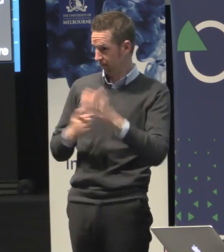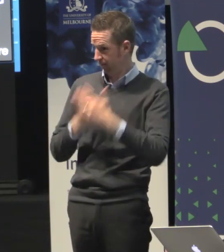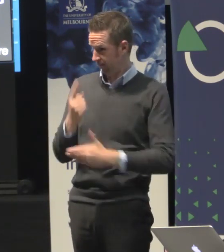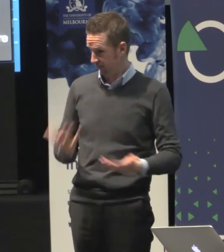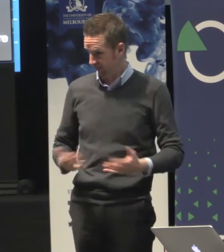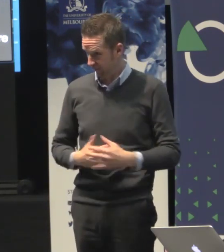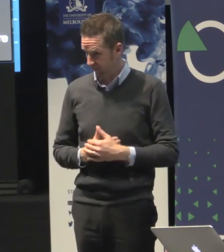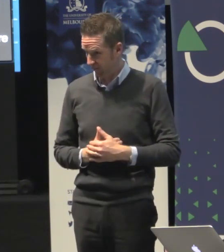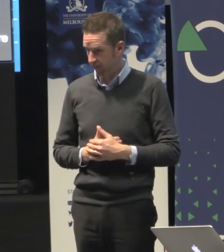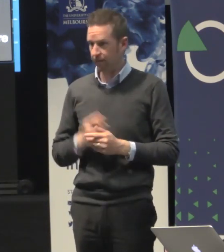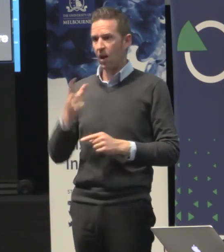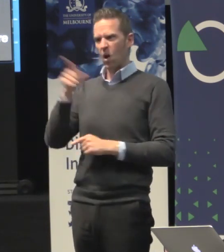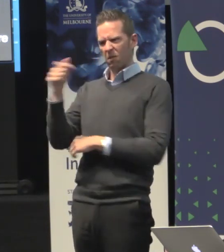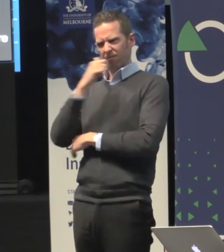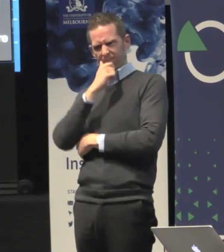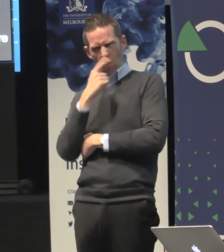Why, you may ask?